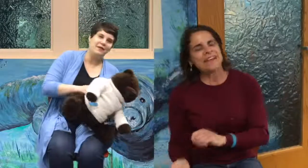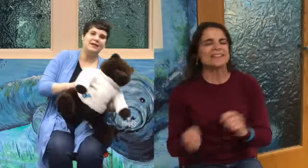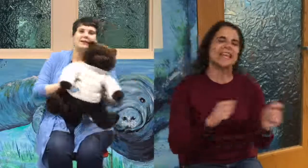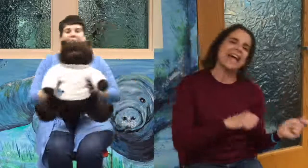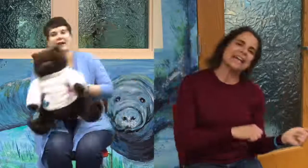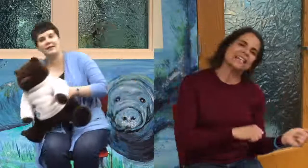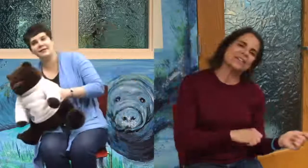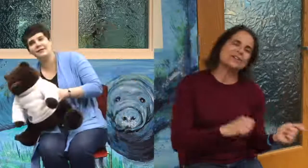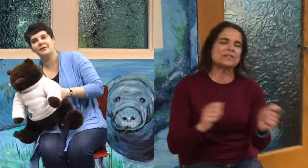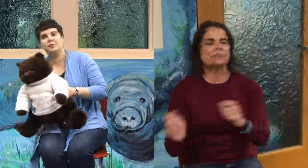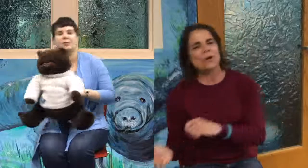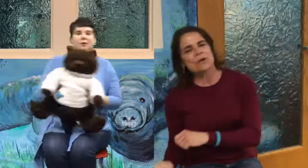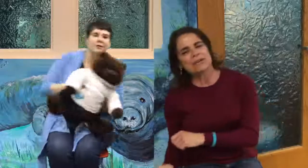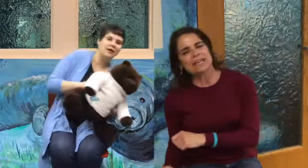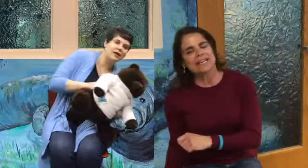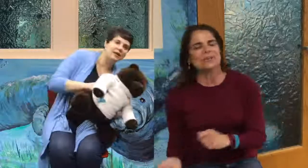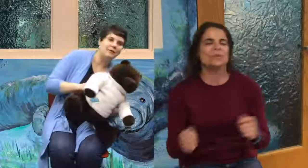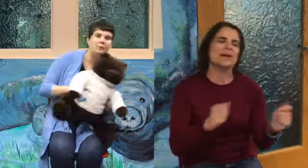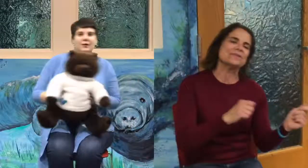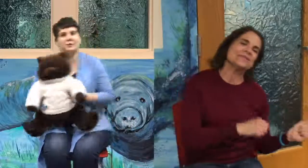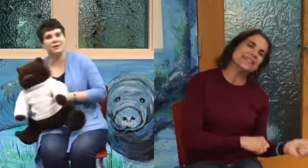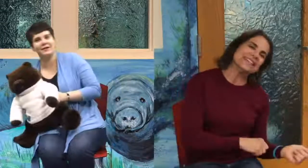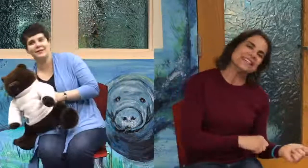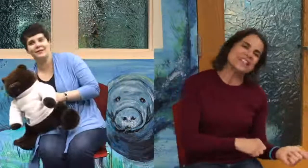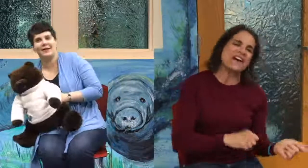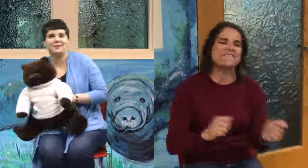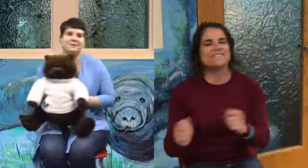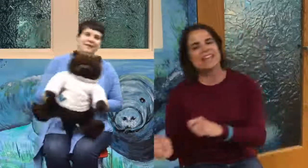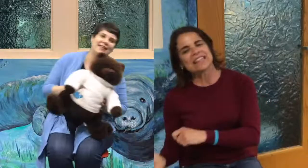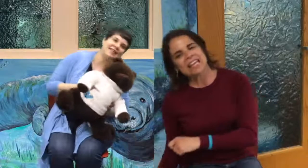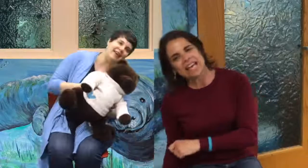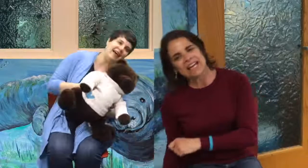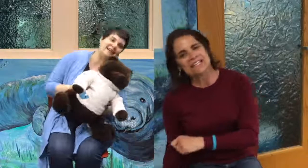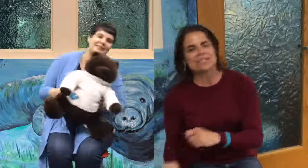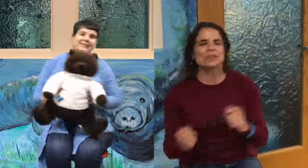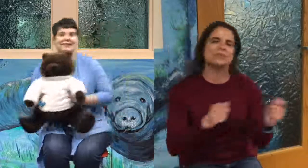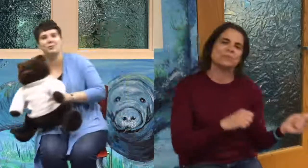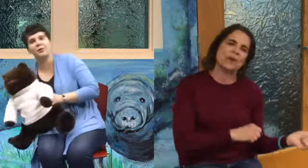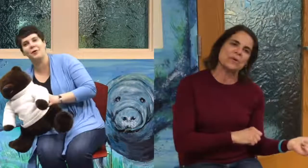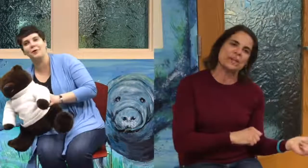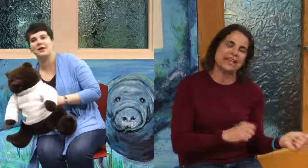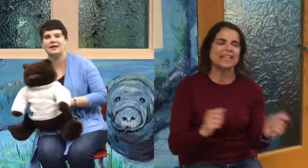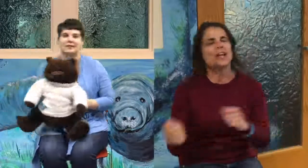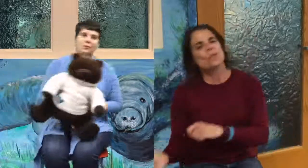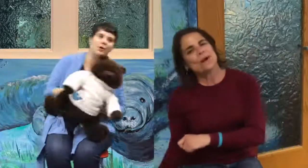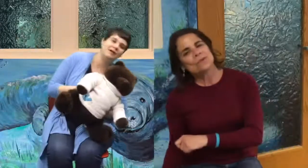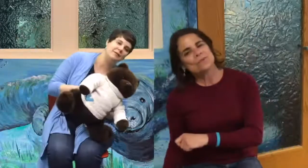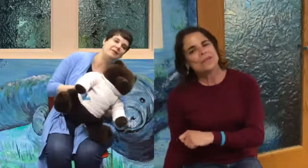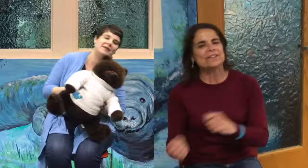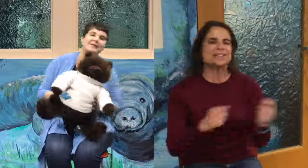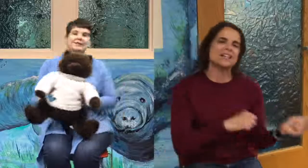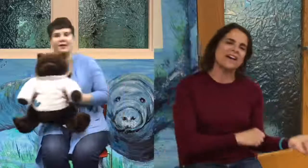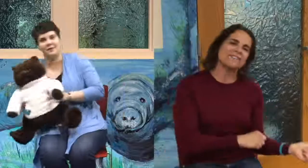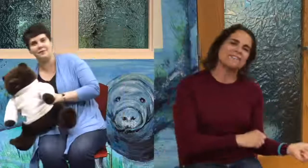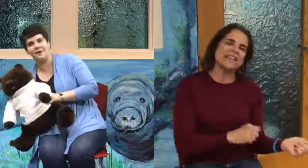the axle's broken. One wheel's off and the axle's broken. One wheel's off and the